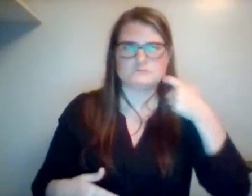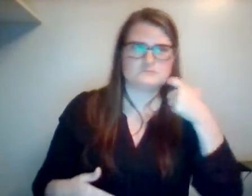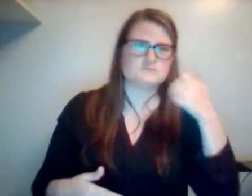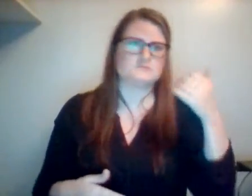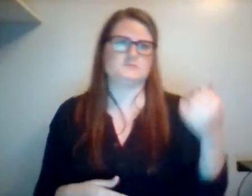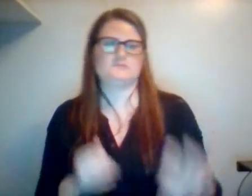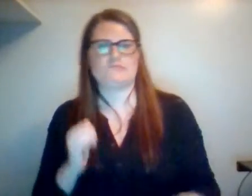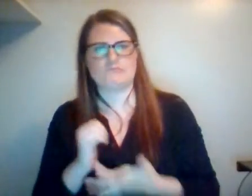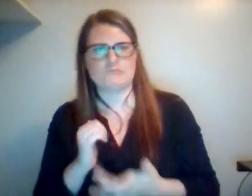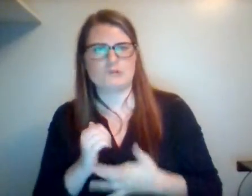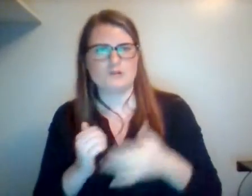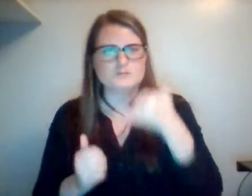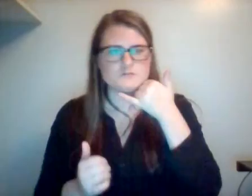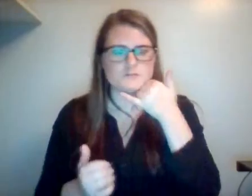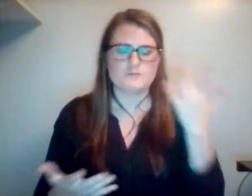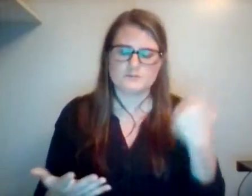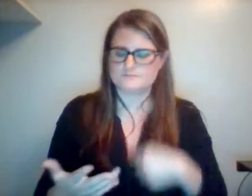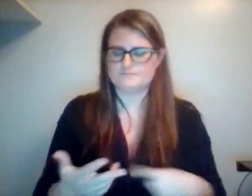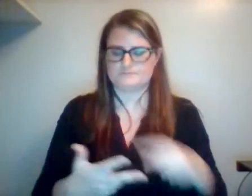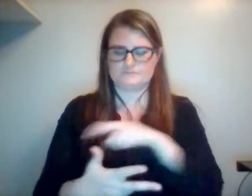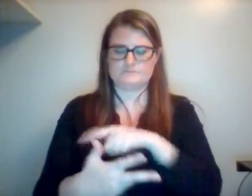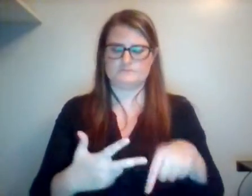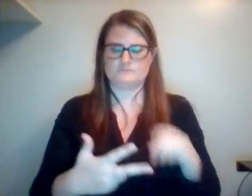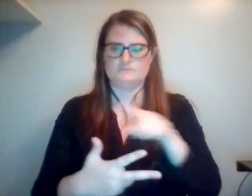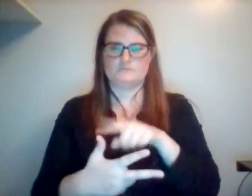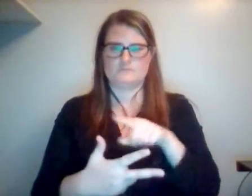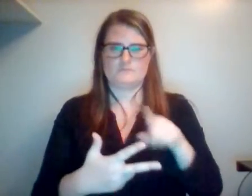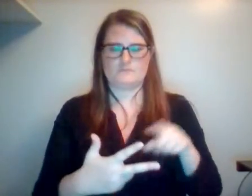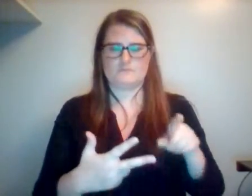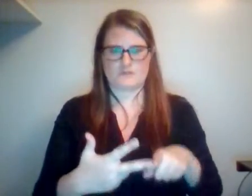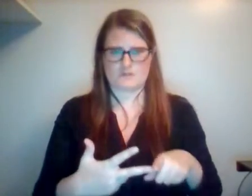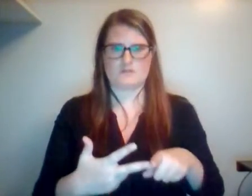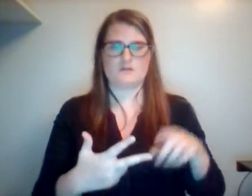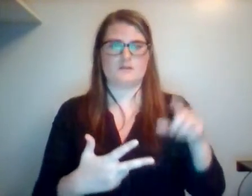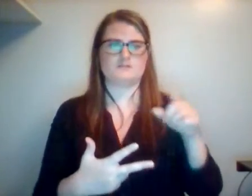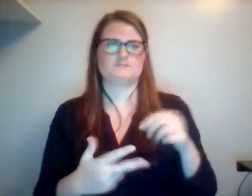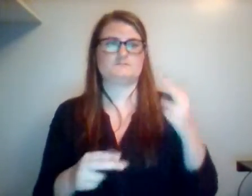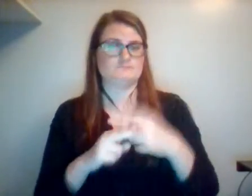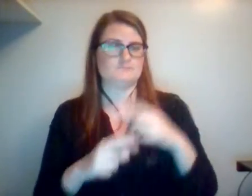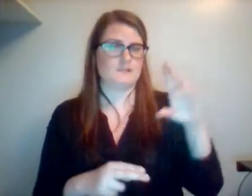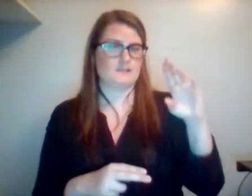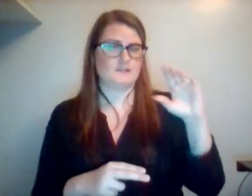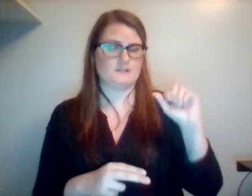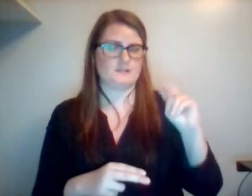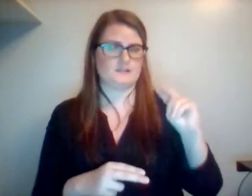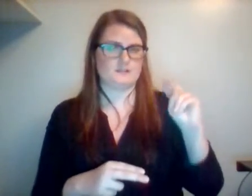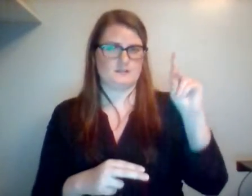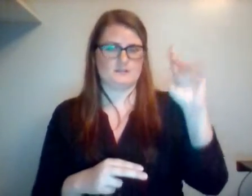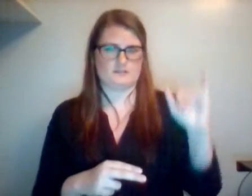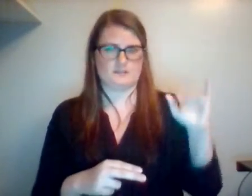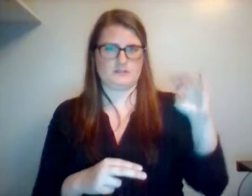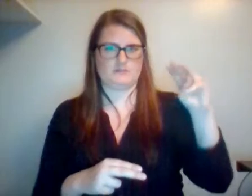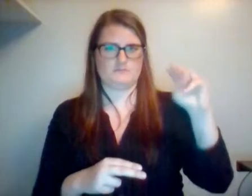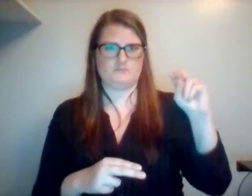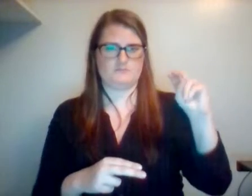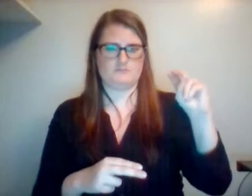in the morning. The first 3 I call candy motives, and the second 3 I call avoidance